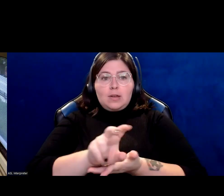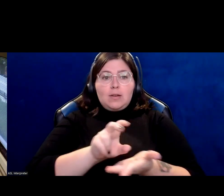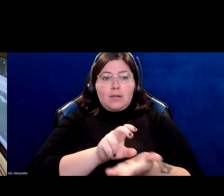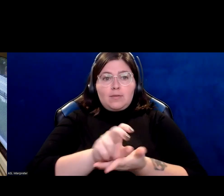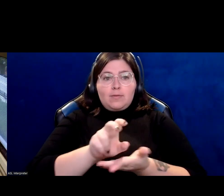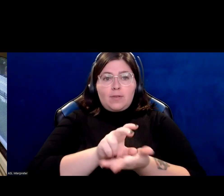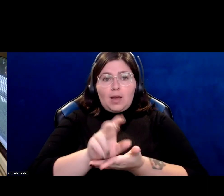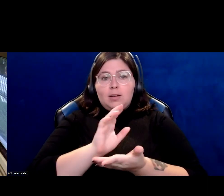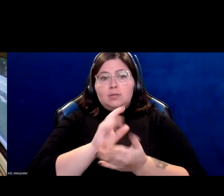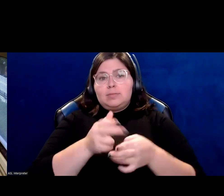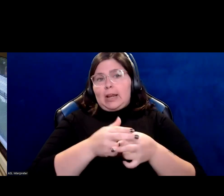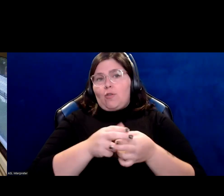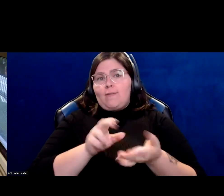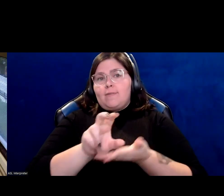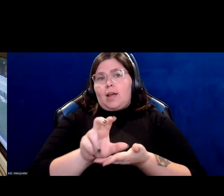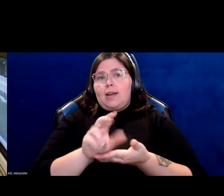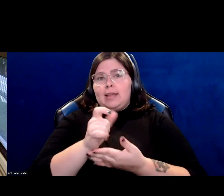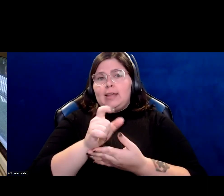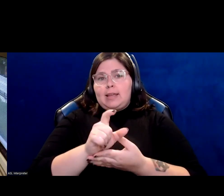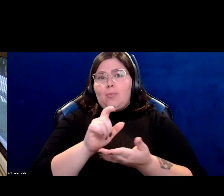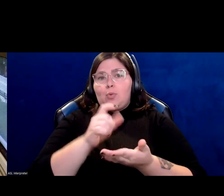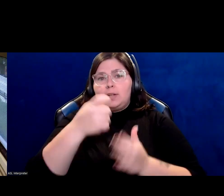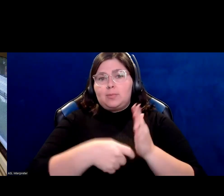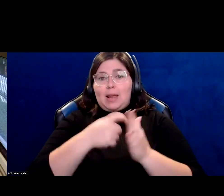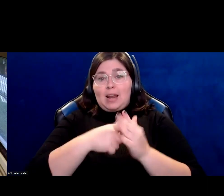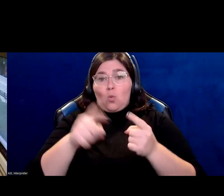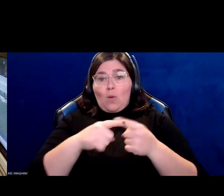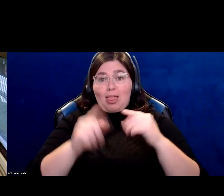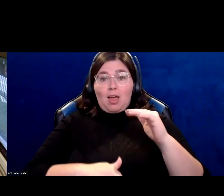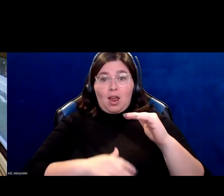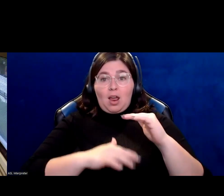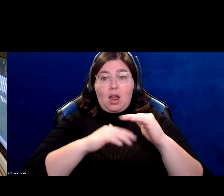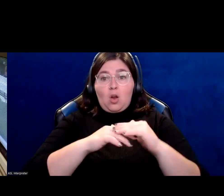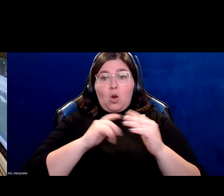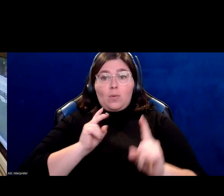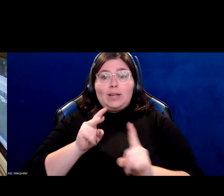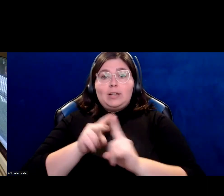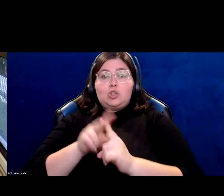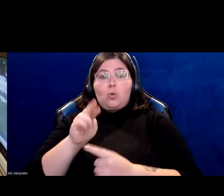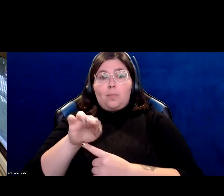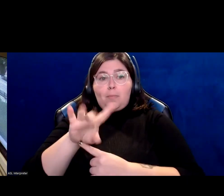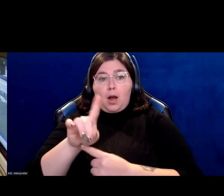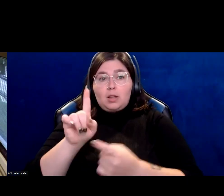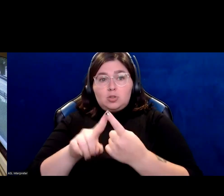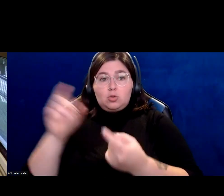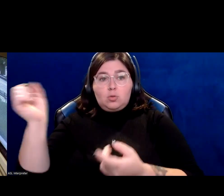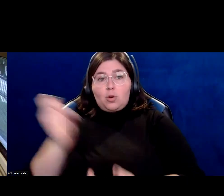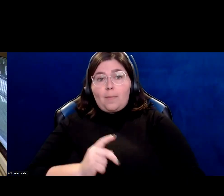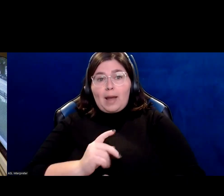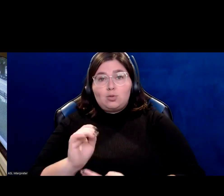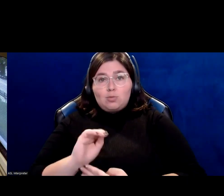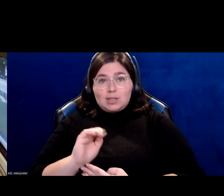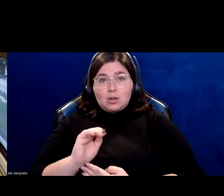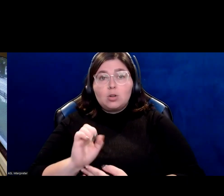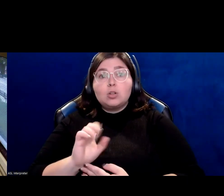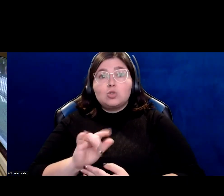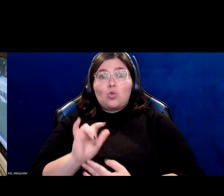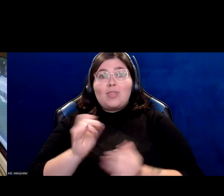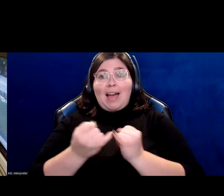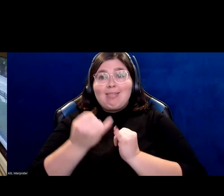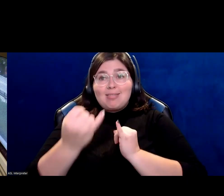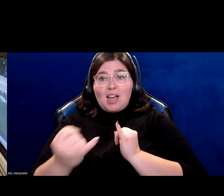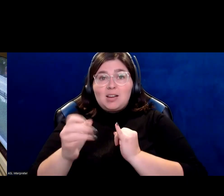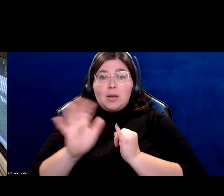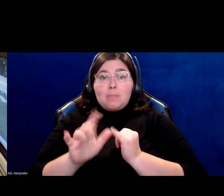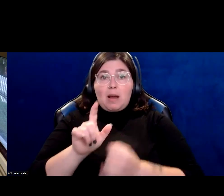throughout the year. And then as that line of credit nears capacity, we issue a bond to refund it back to zero. So currently that line sits at